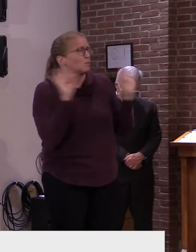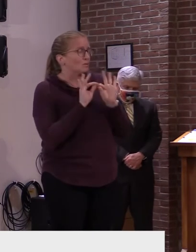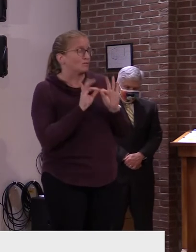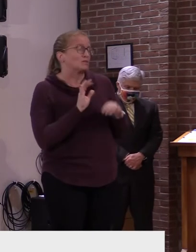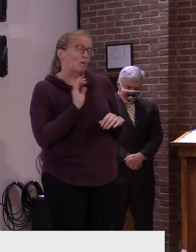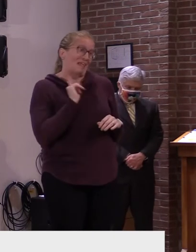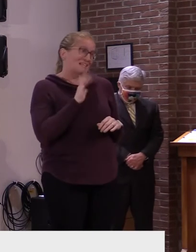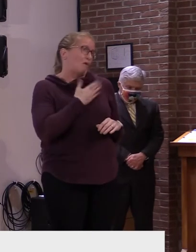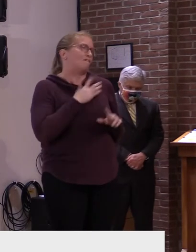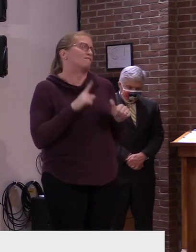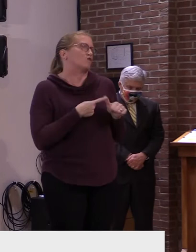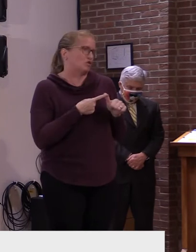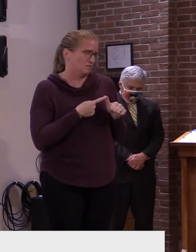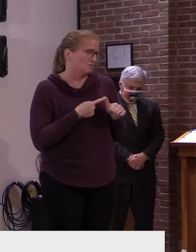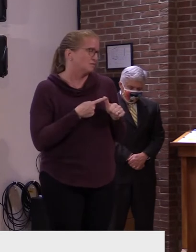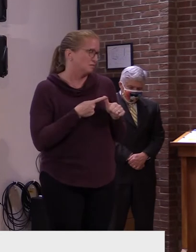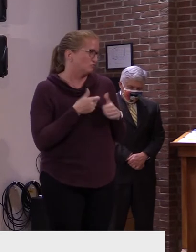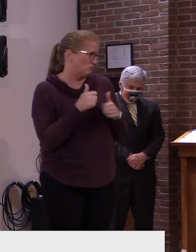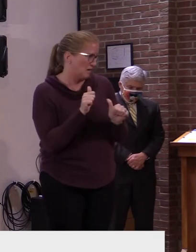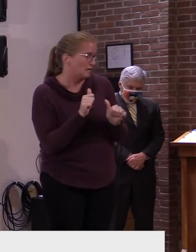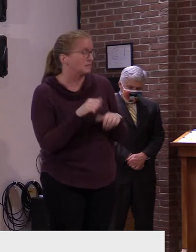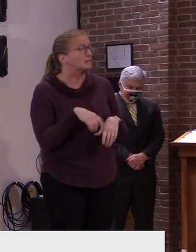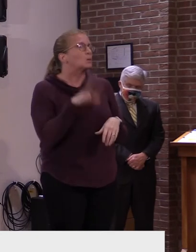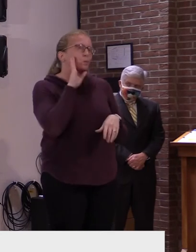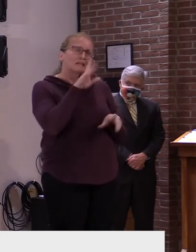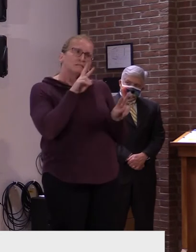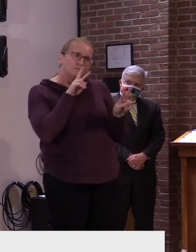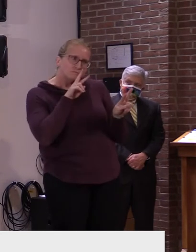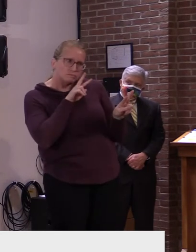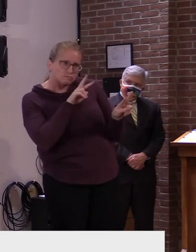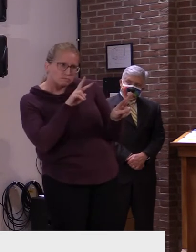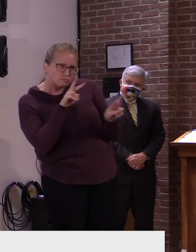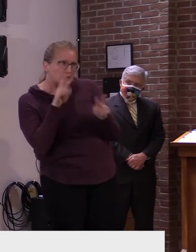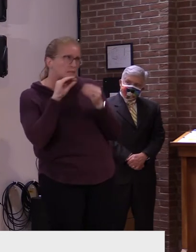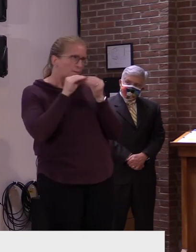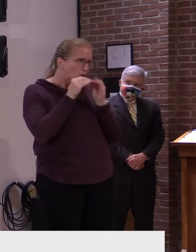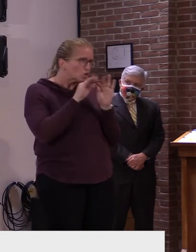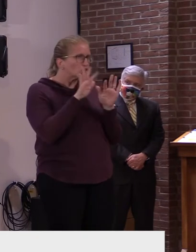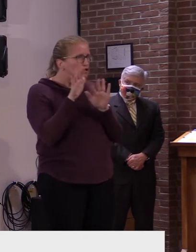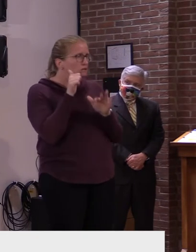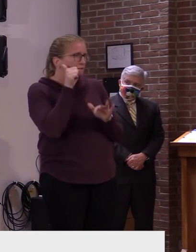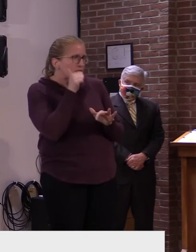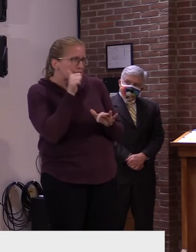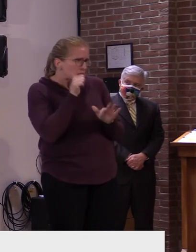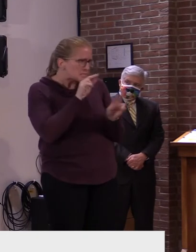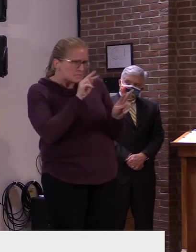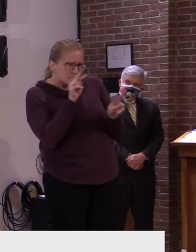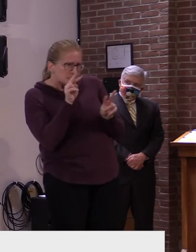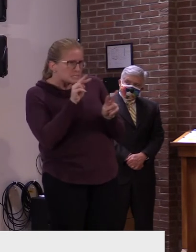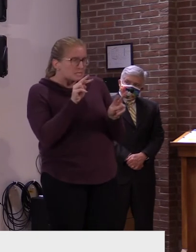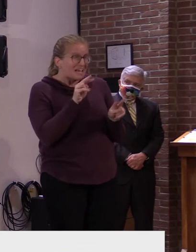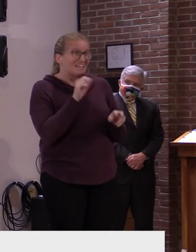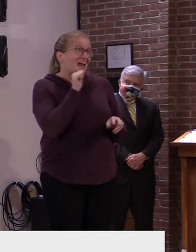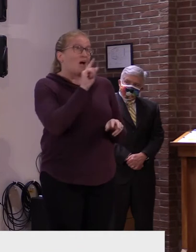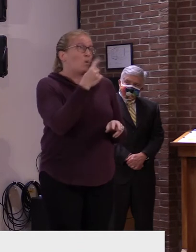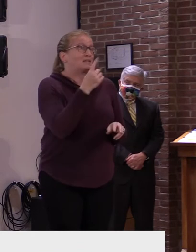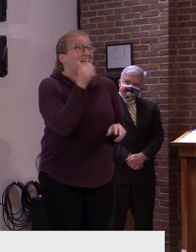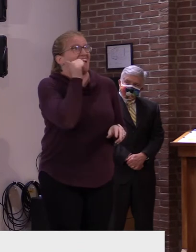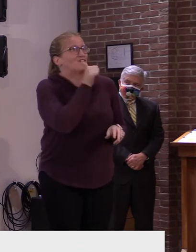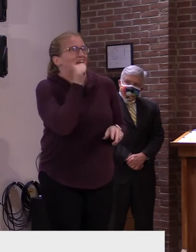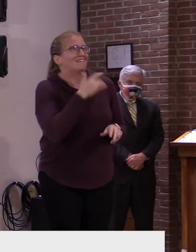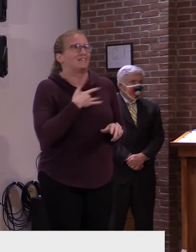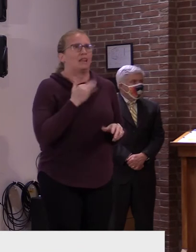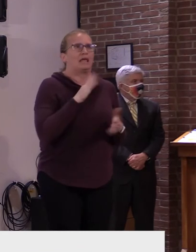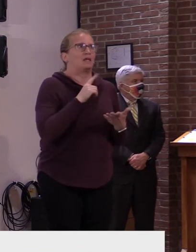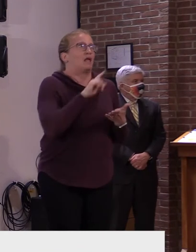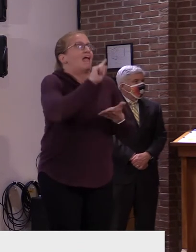continue to monitor the situation on a i even more so it's not just a day-to-day basis it's almost like